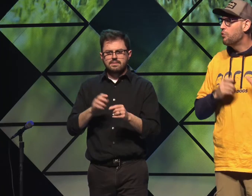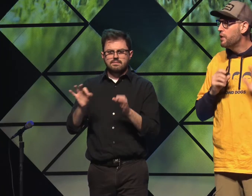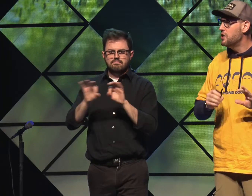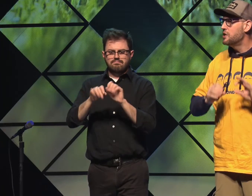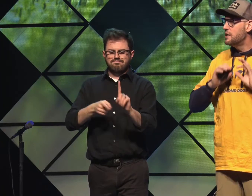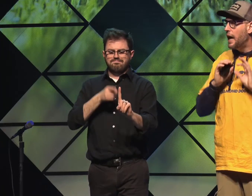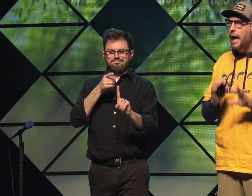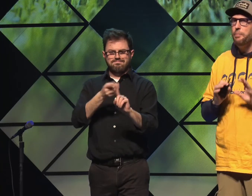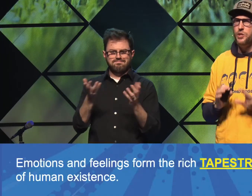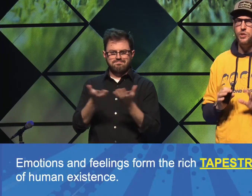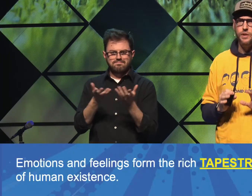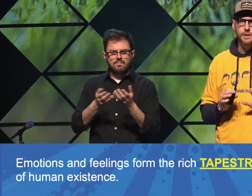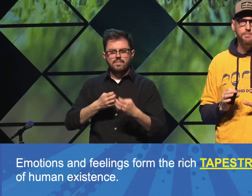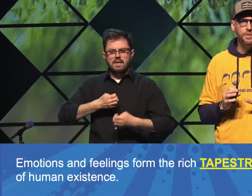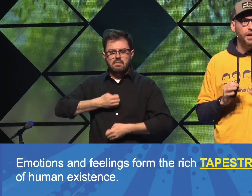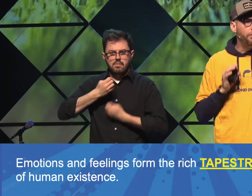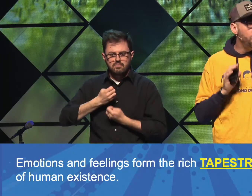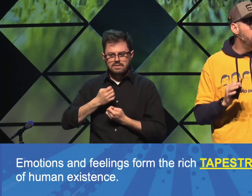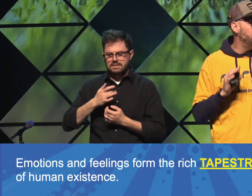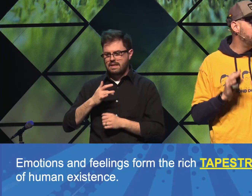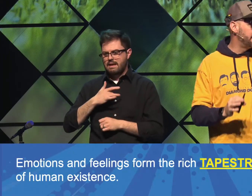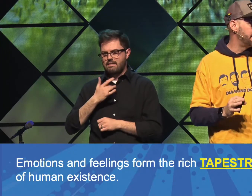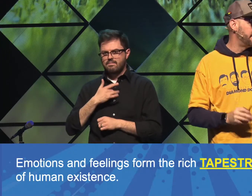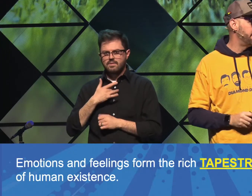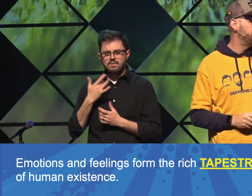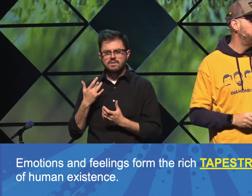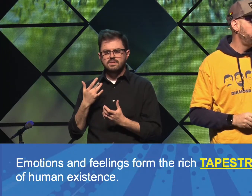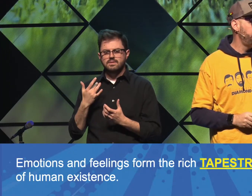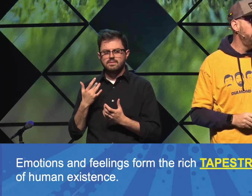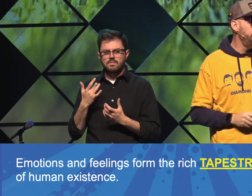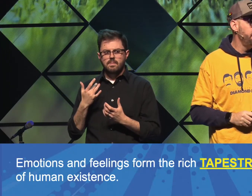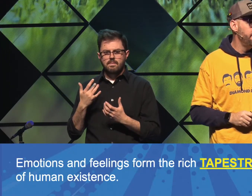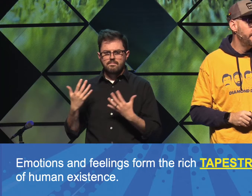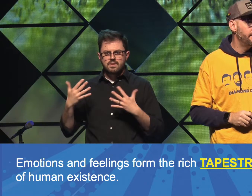form the rich tapestry of human existence.